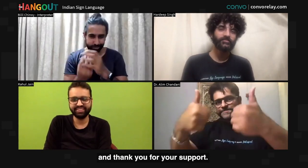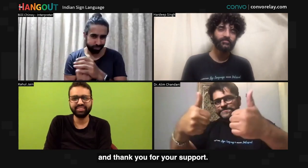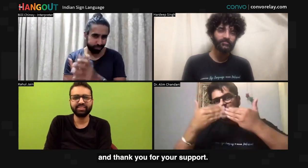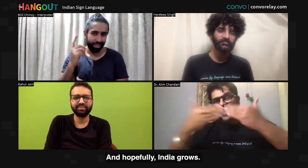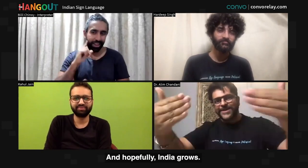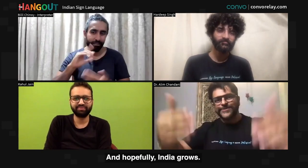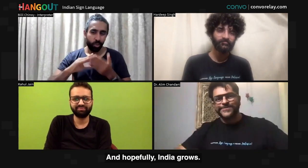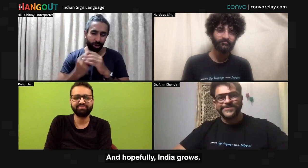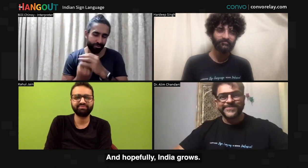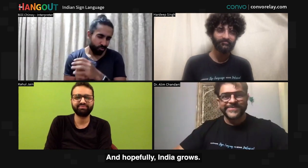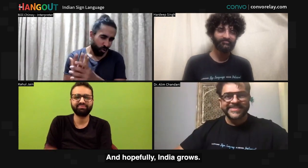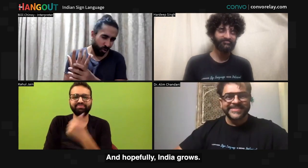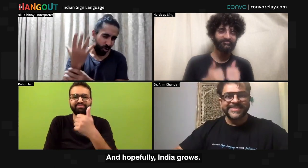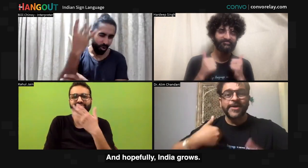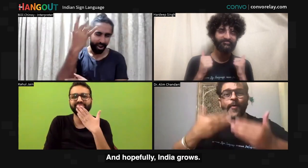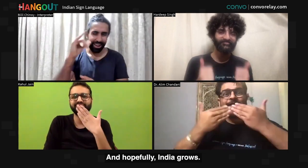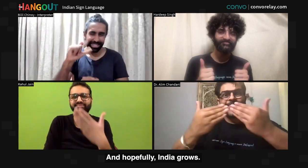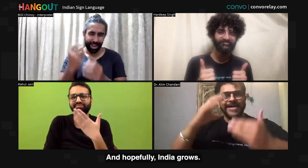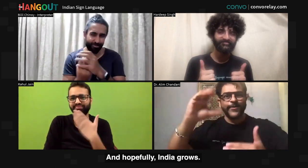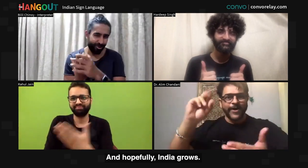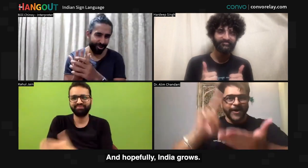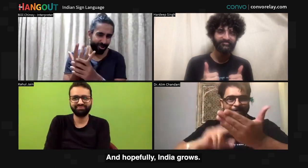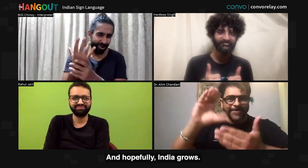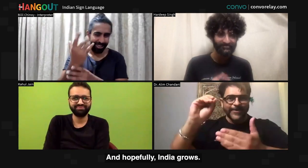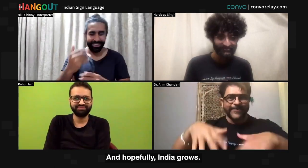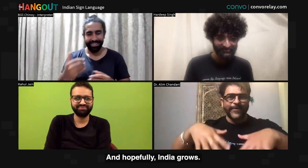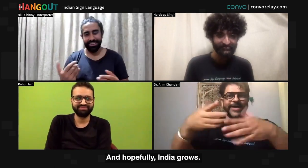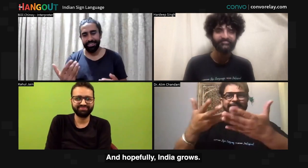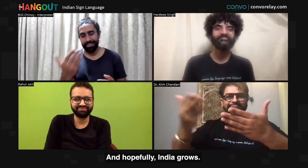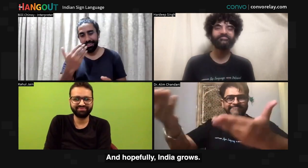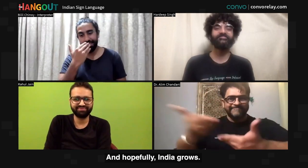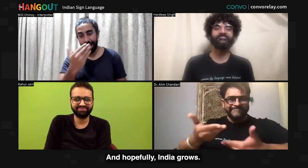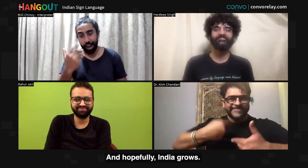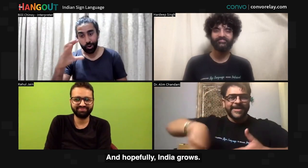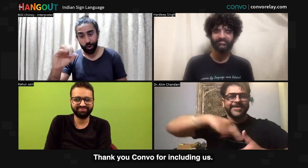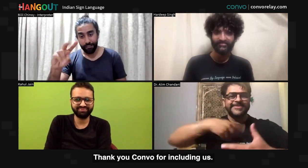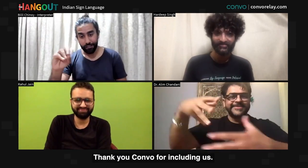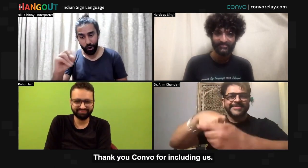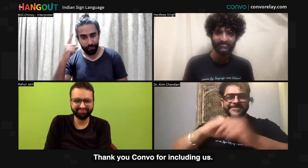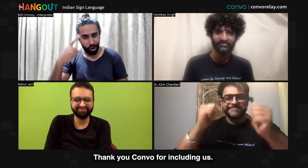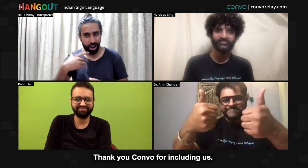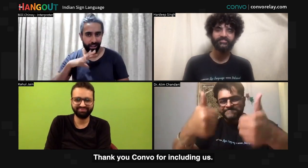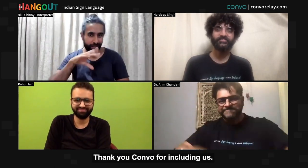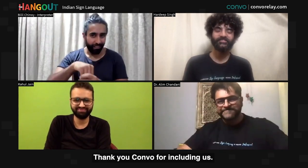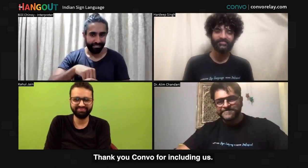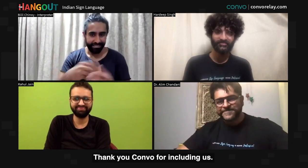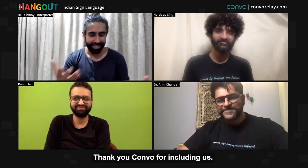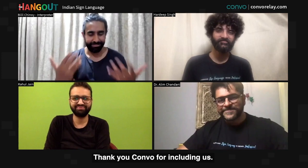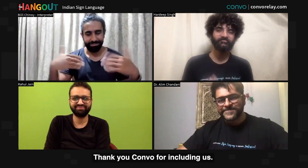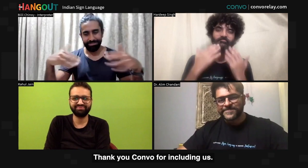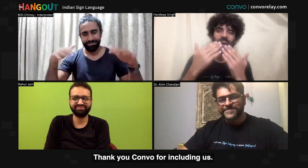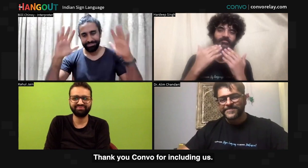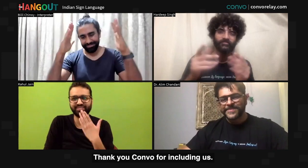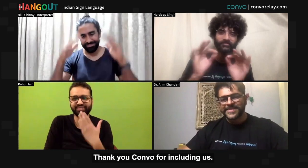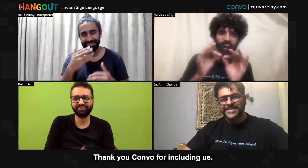and, uh, hopefully India, India grows. Uh, thank you convo for including us.